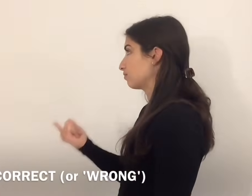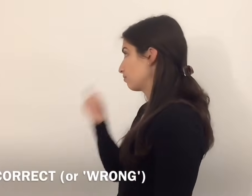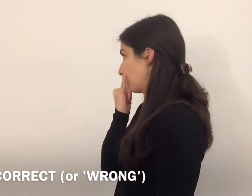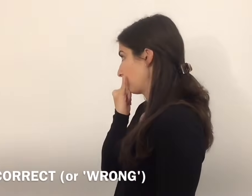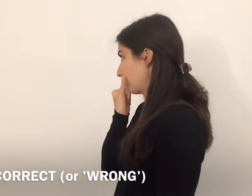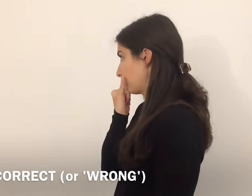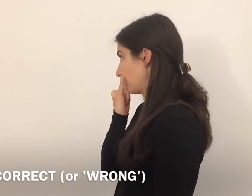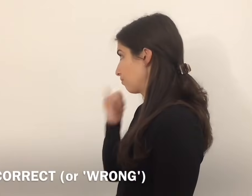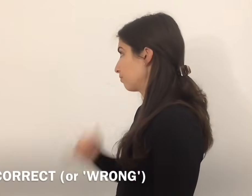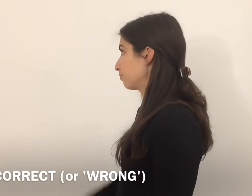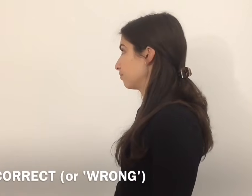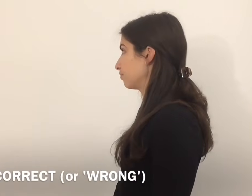Wrong.